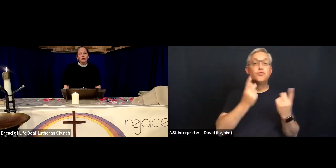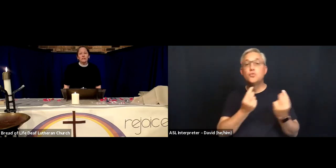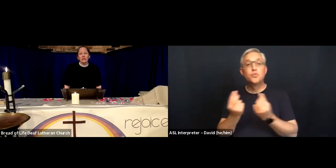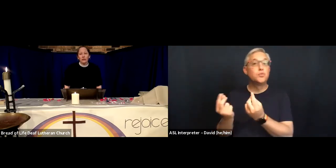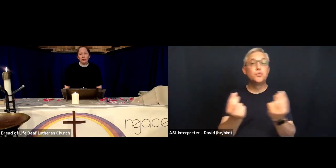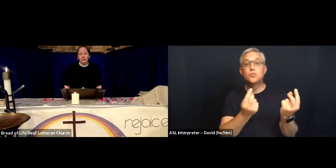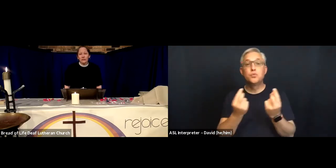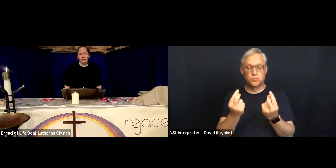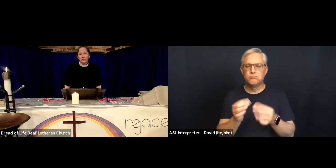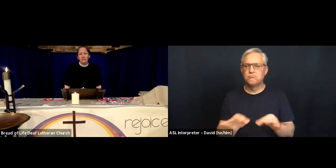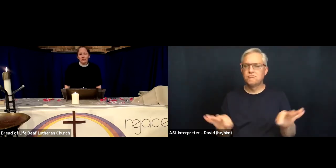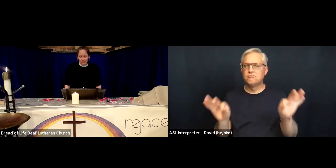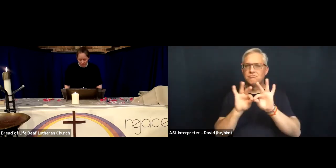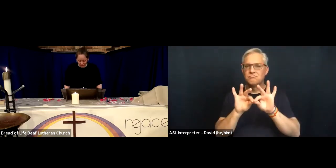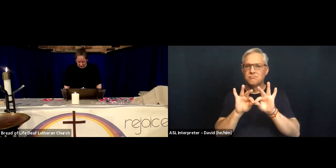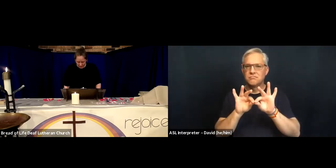And when you trust others,